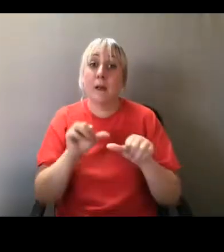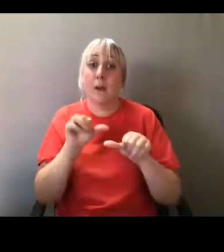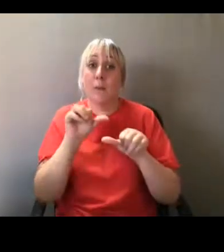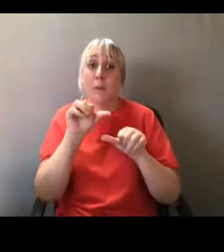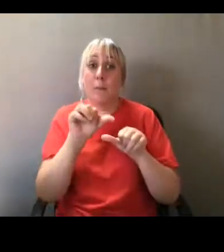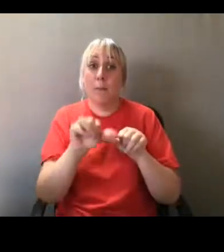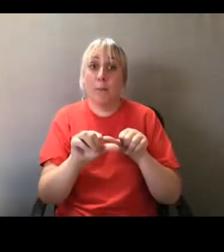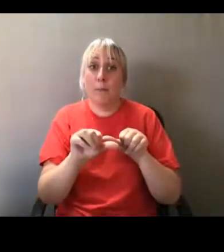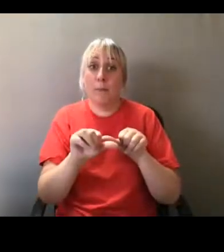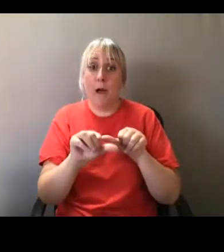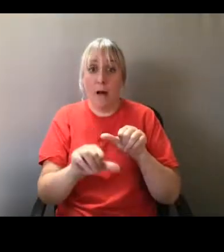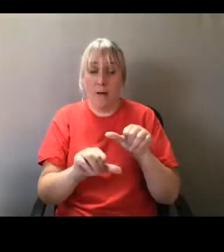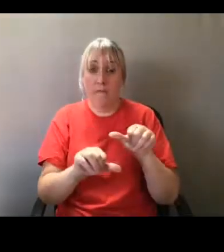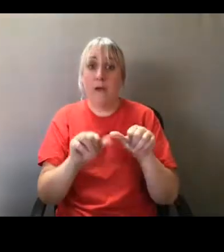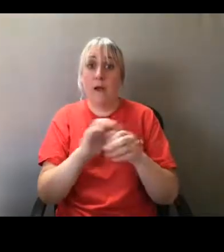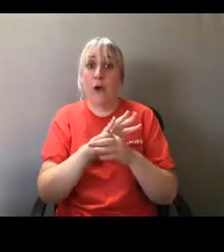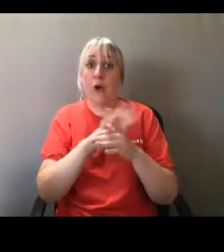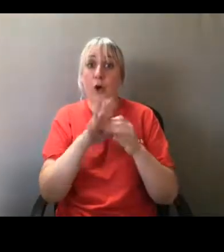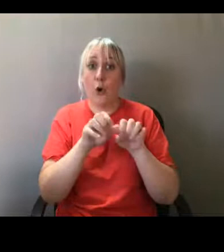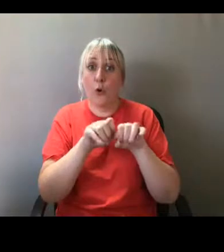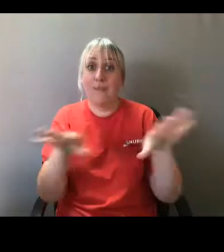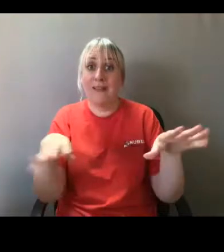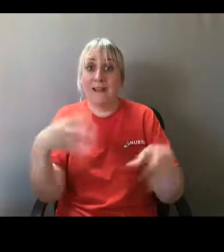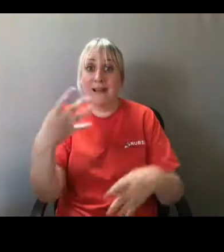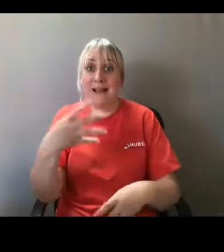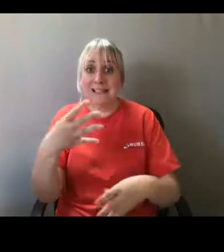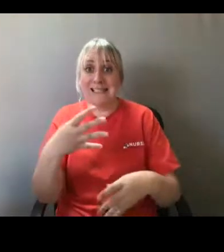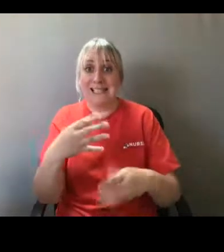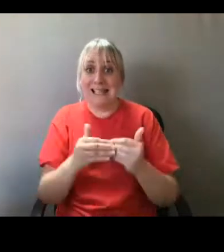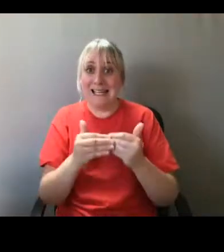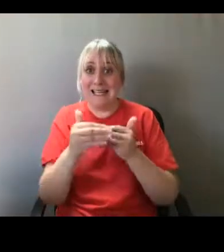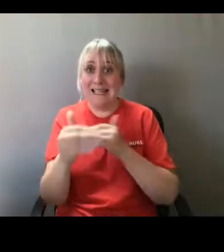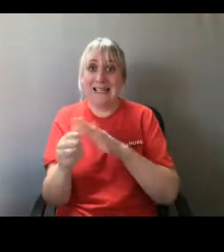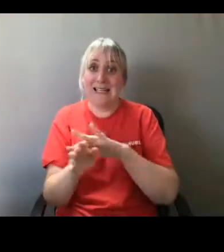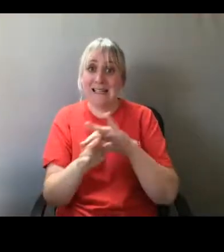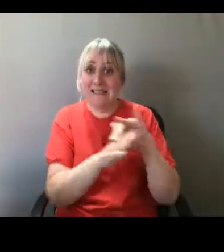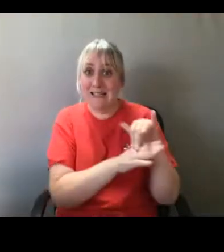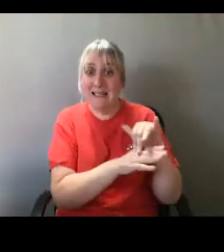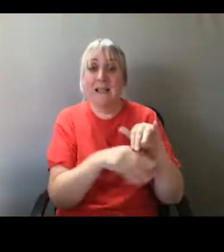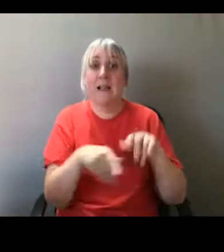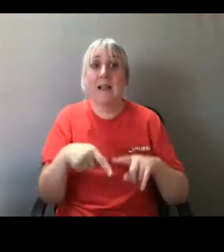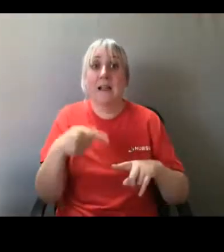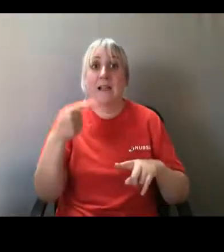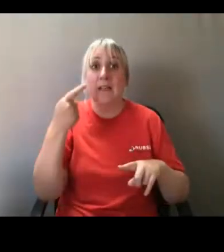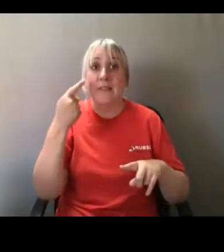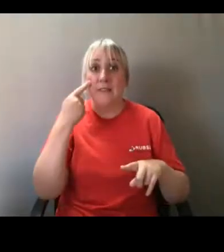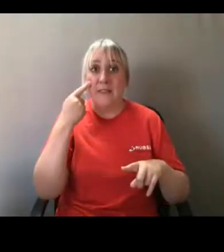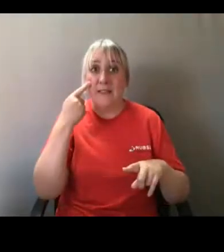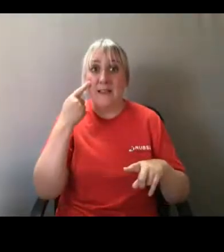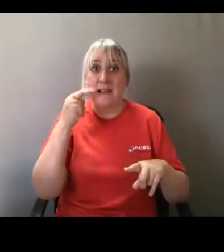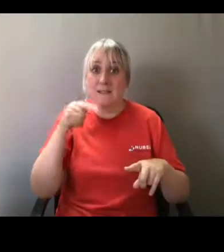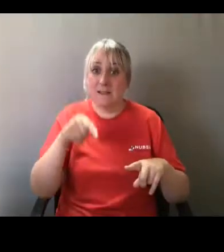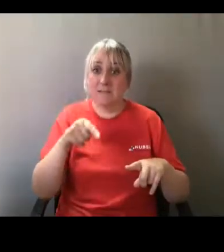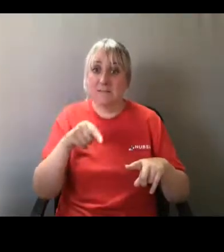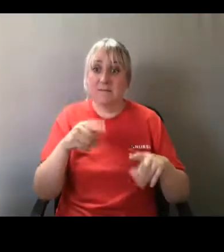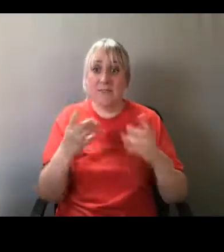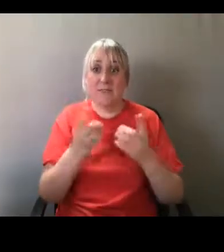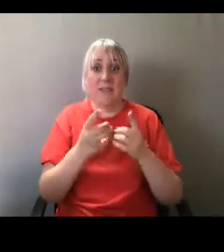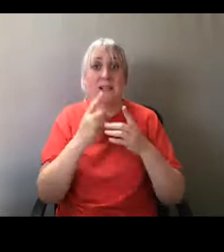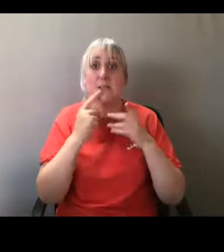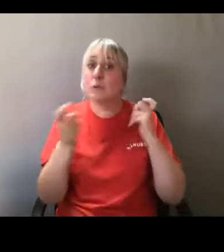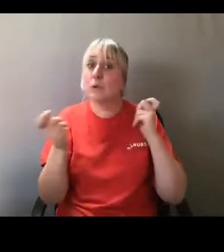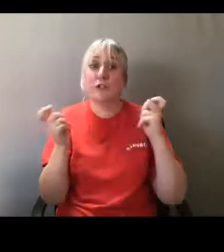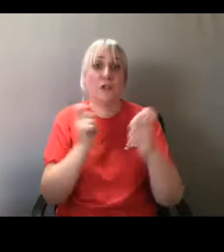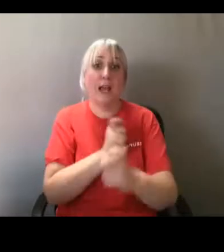post-COVID-19 and the ecological crisis add to the changing